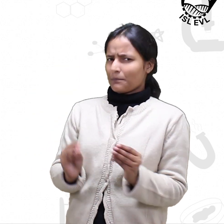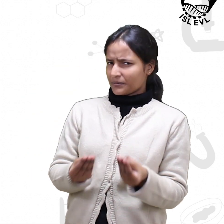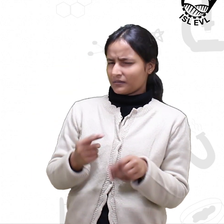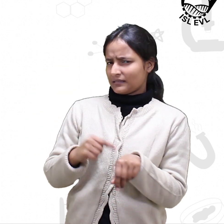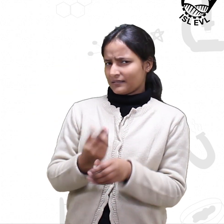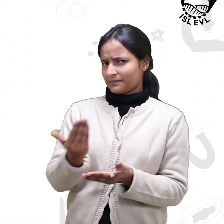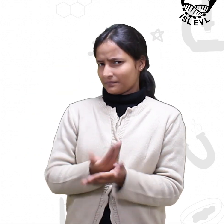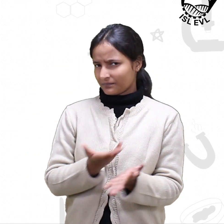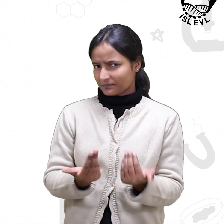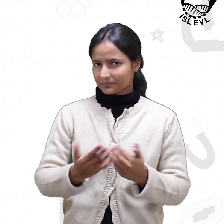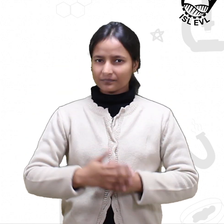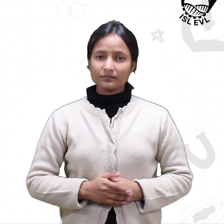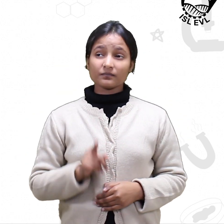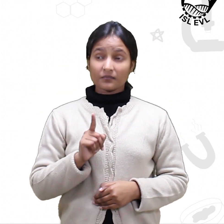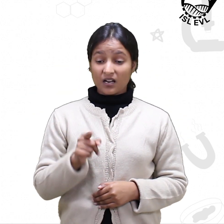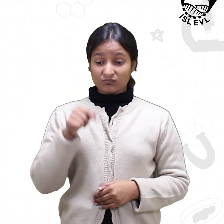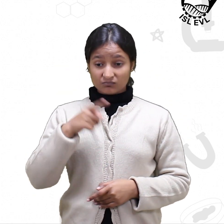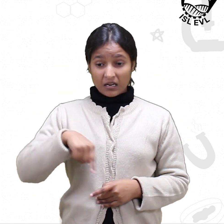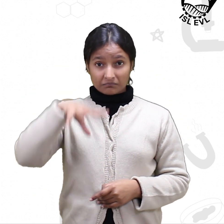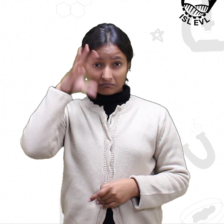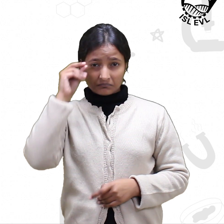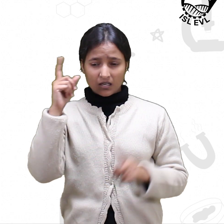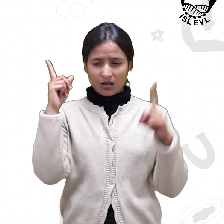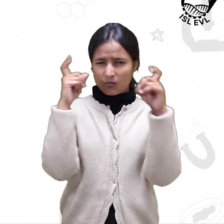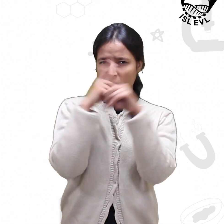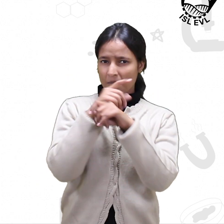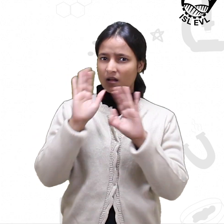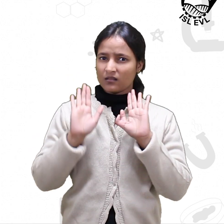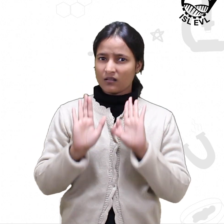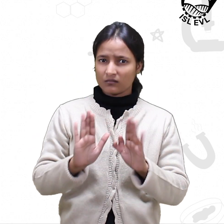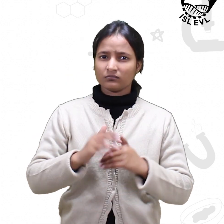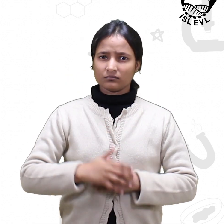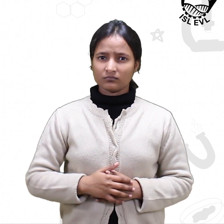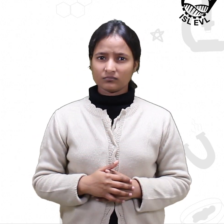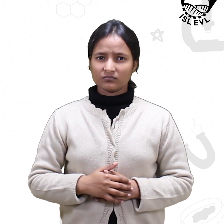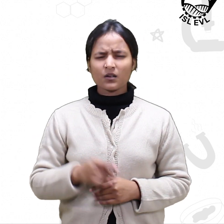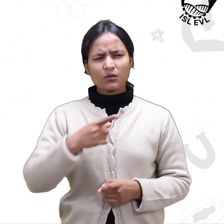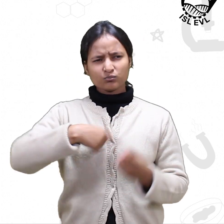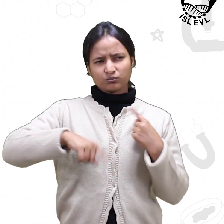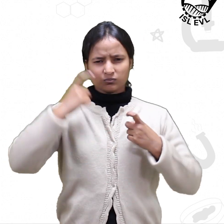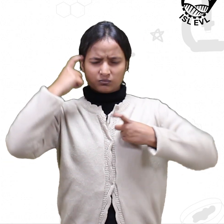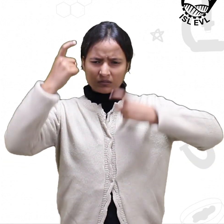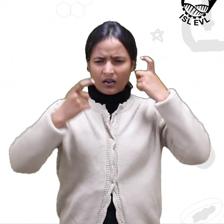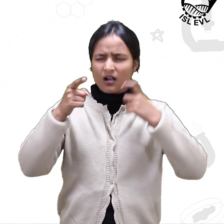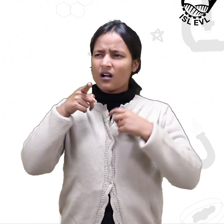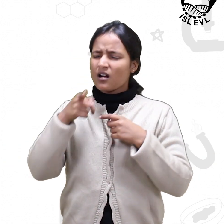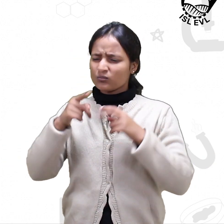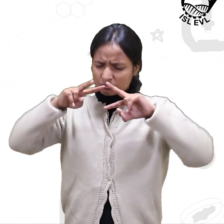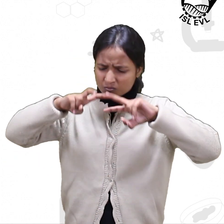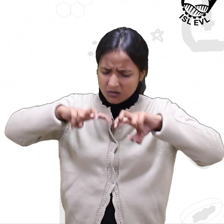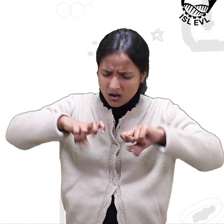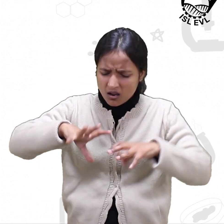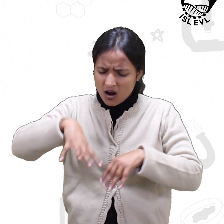all. From the discussion so far, we've realized how complex paralysis is. So we were wondering